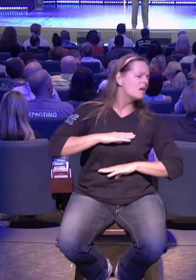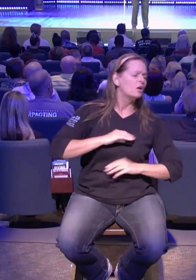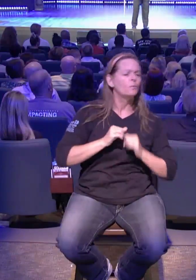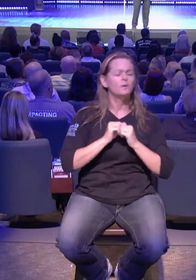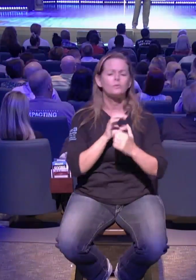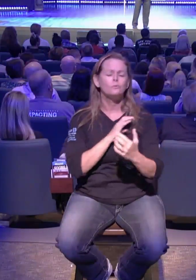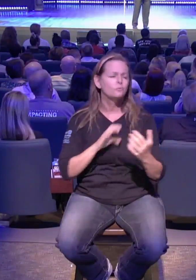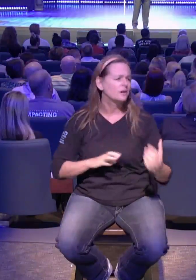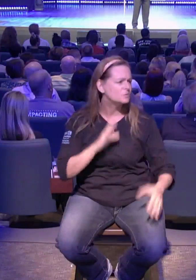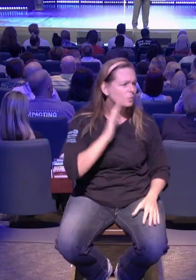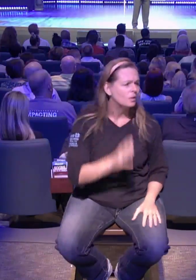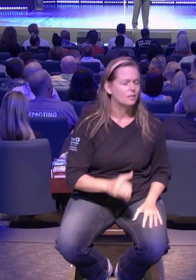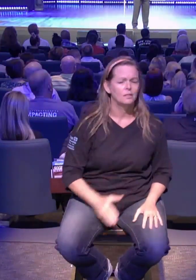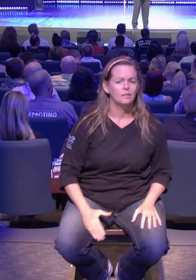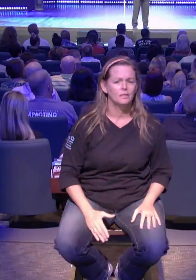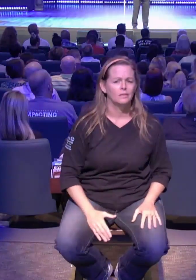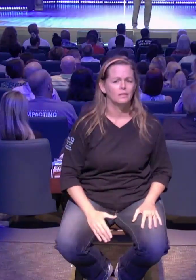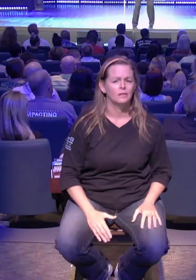in Christ.